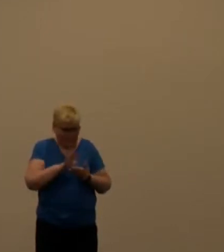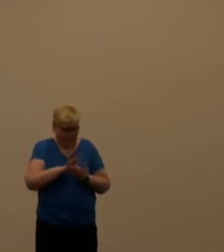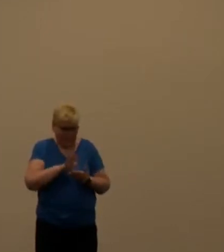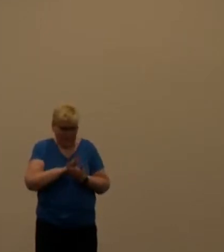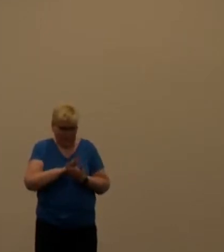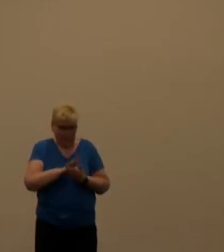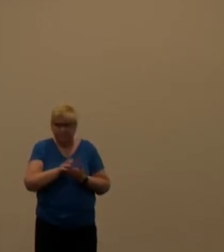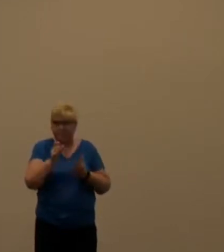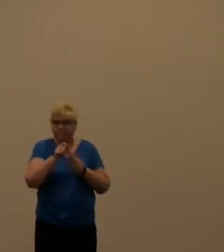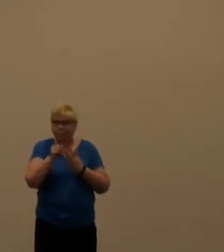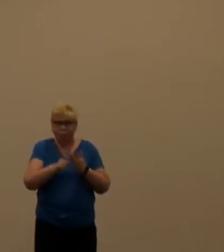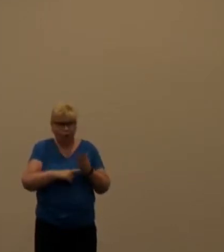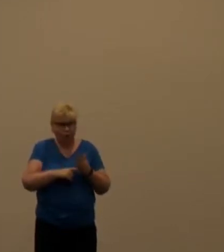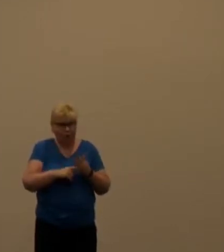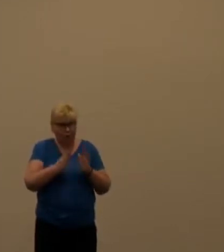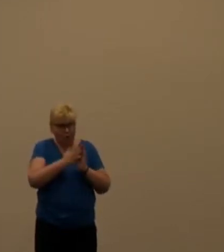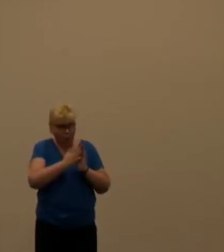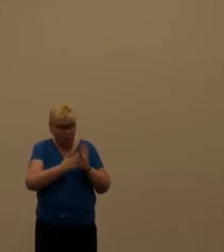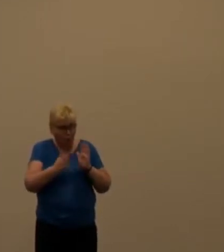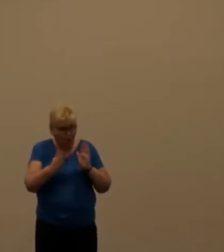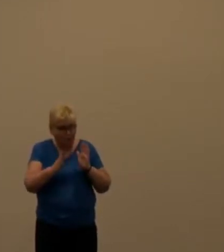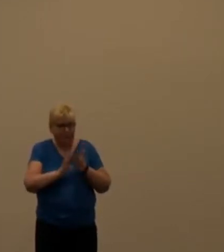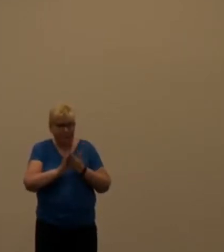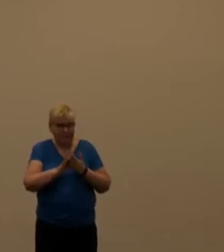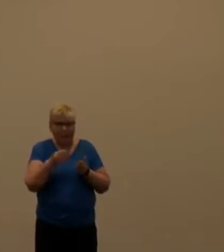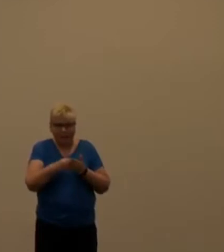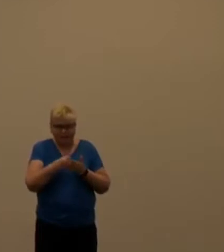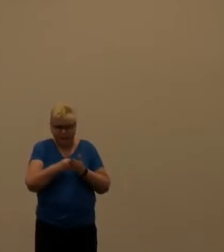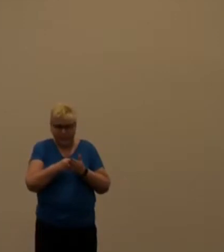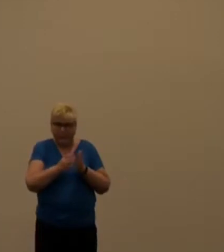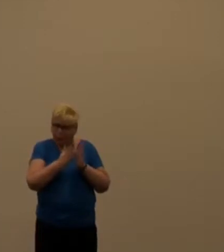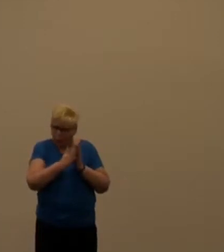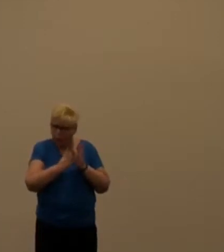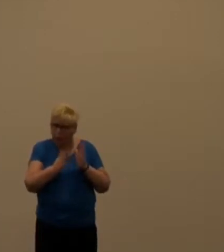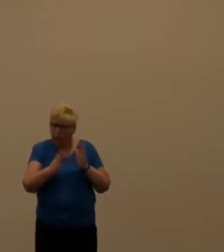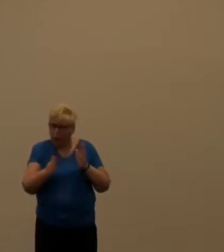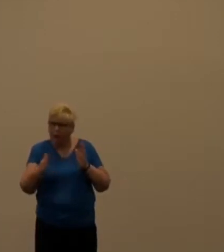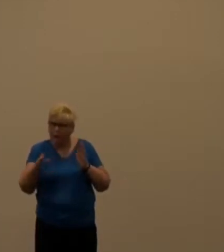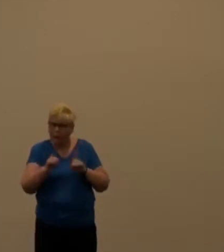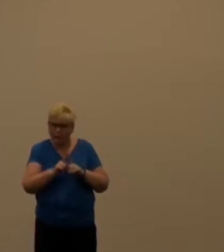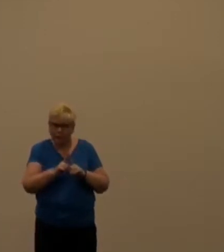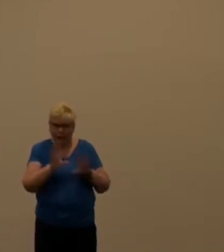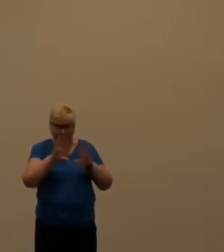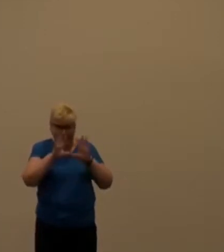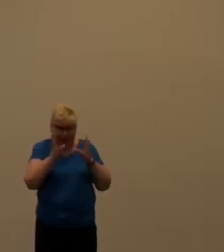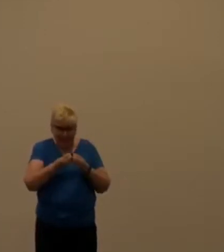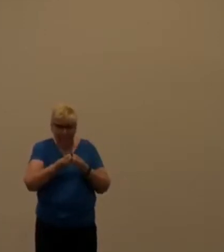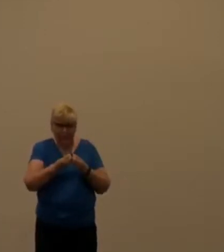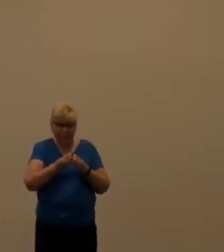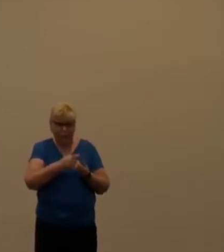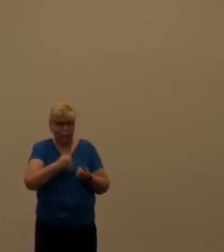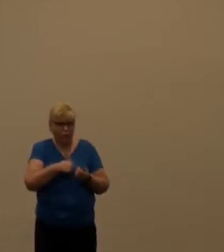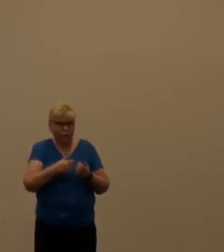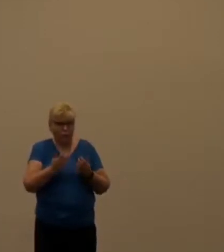gets that long, money also goes that long. Budgets go bust. Everything that you have promised to the